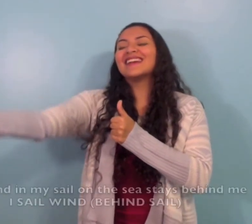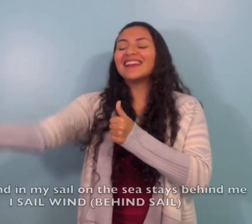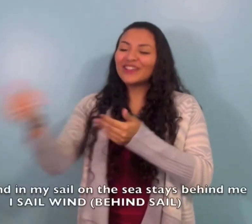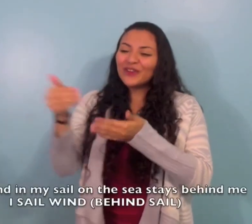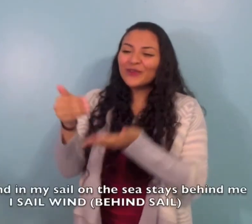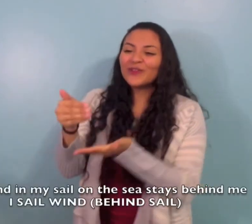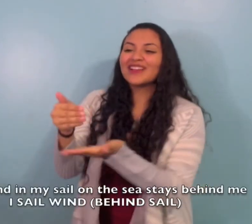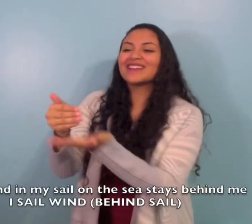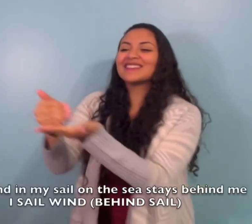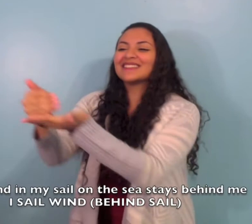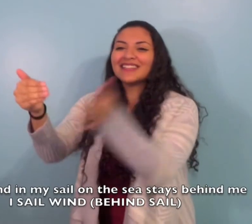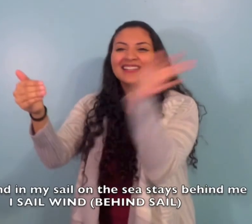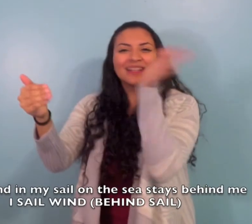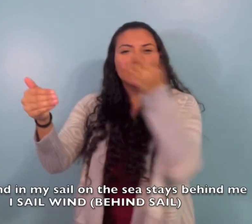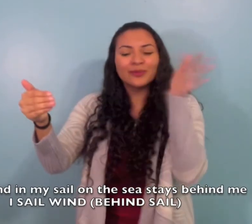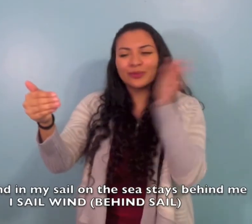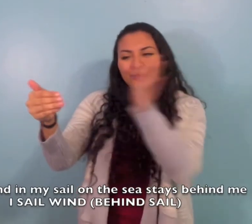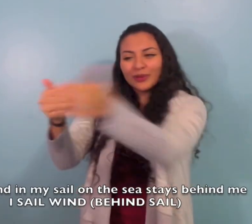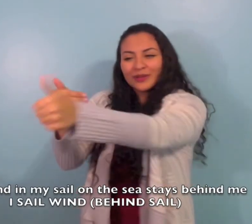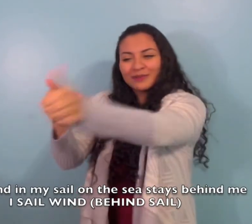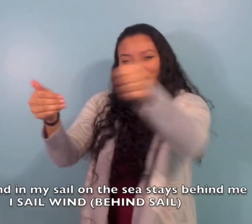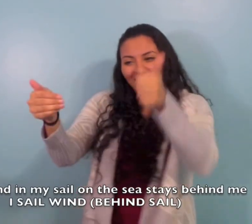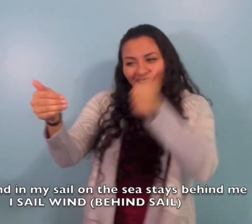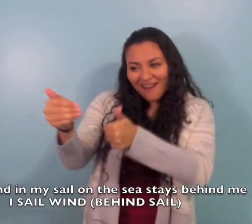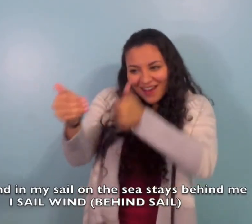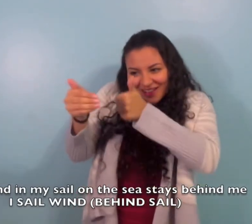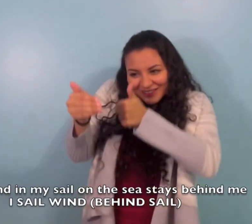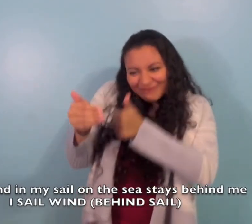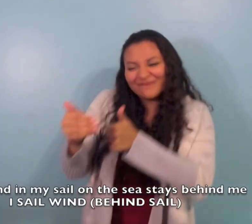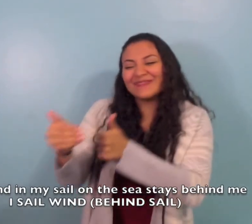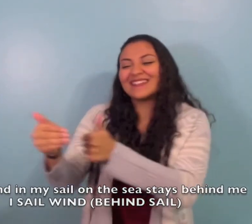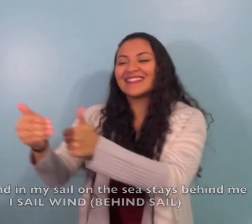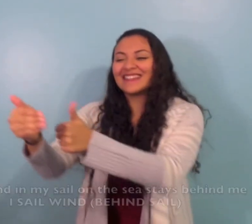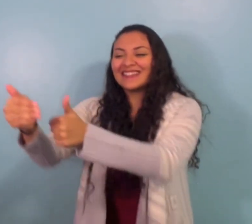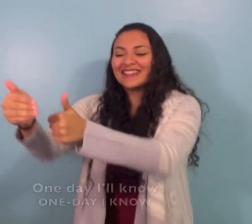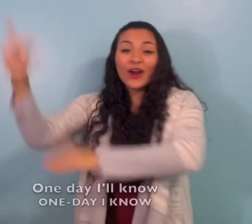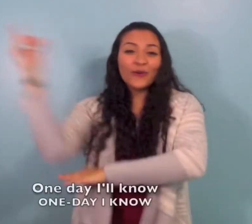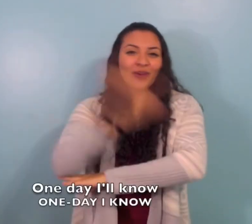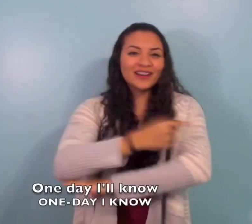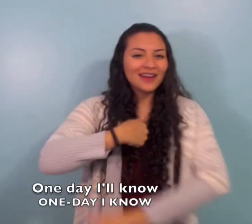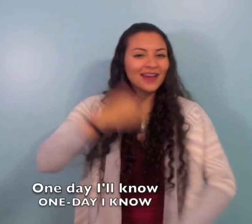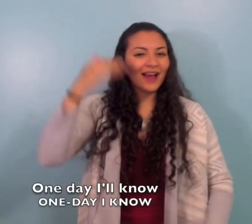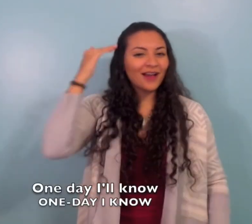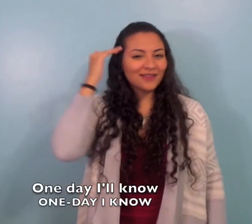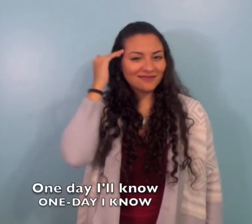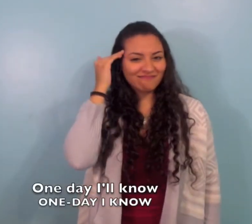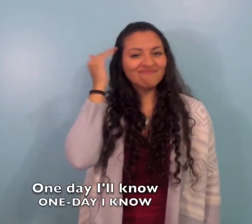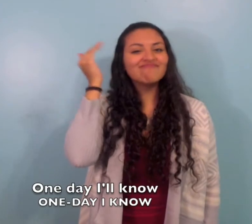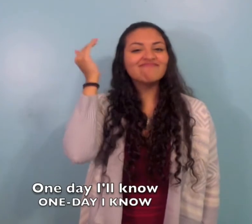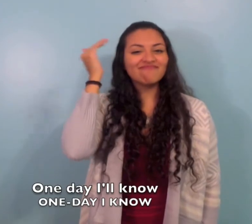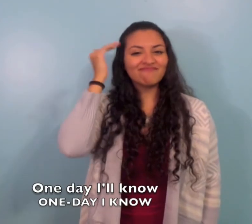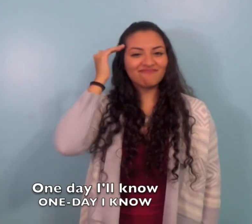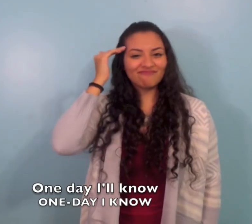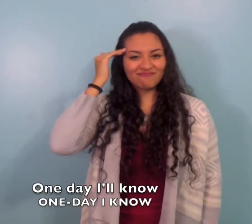goes. If the wind is my sail on the sea, stays behind me, one day I'll